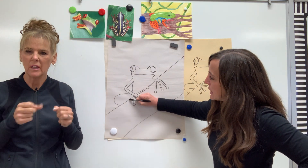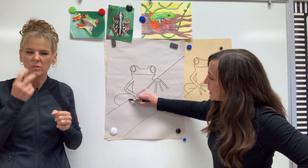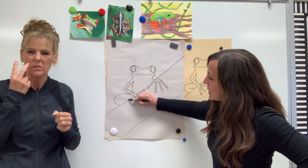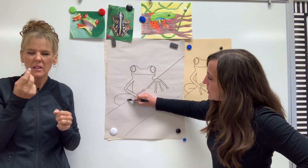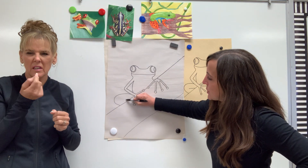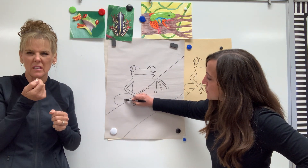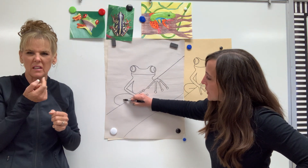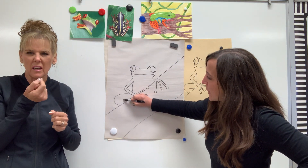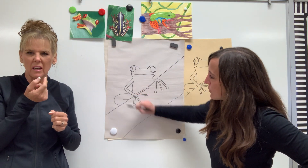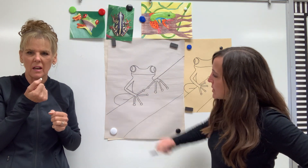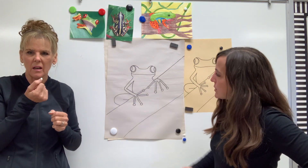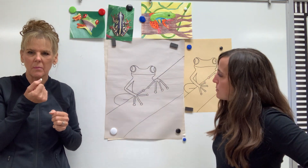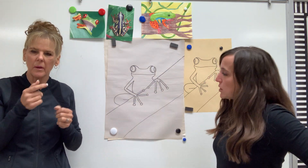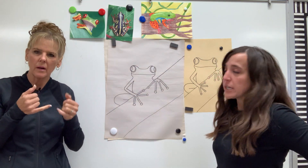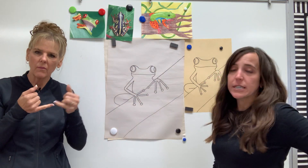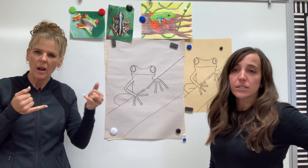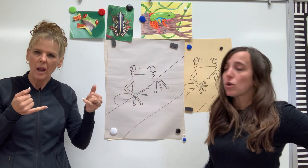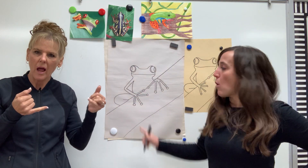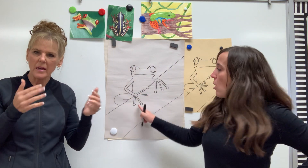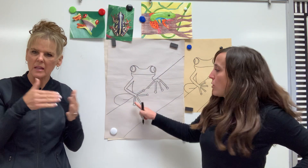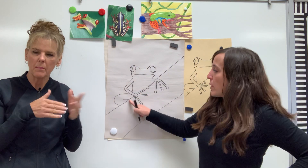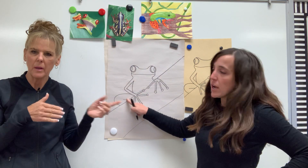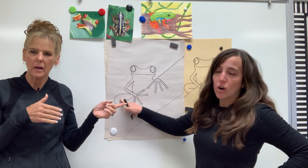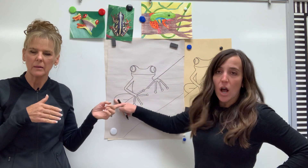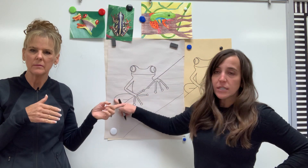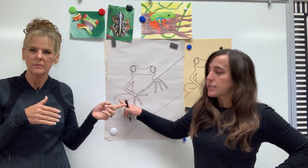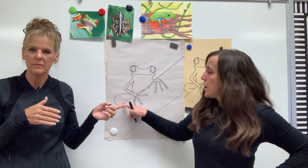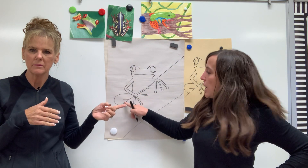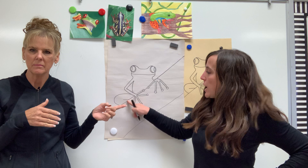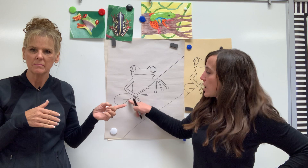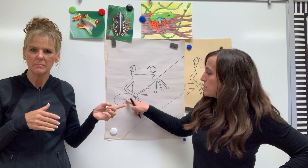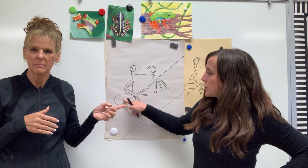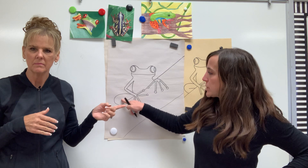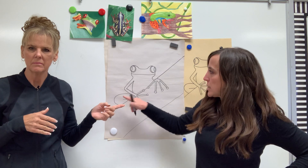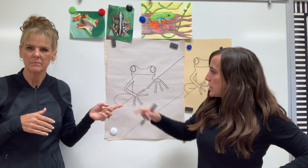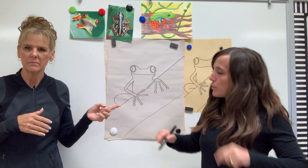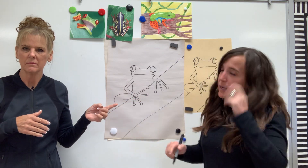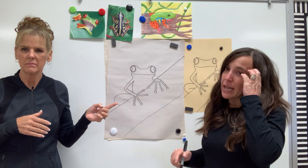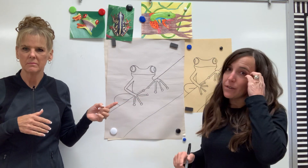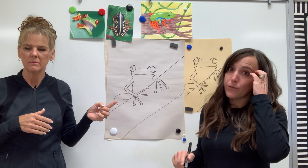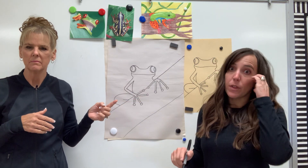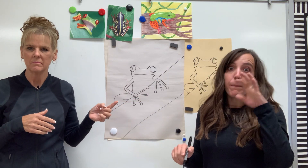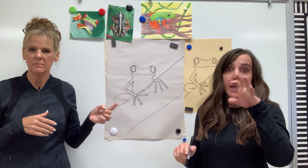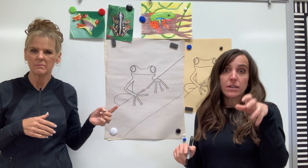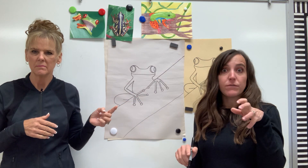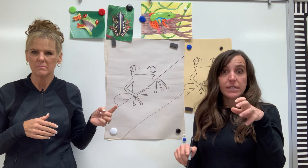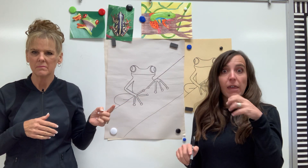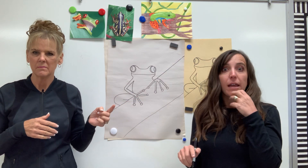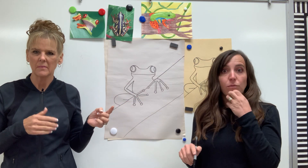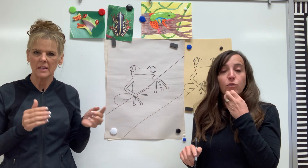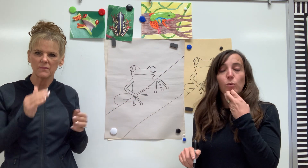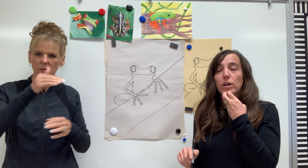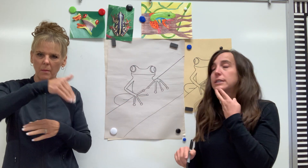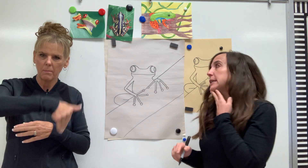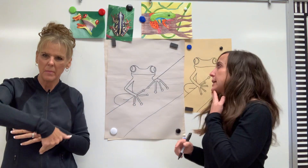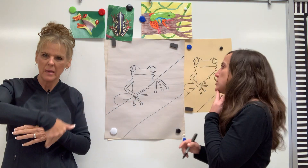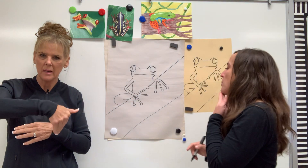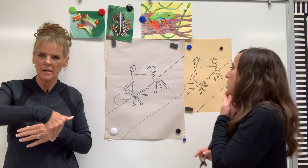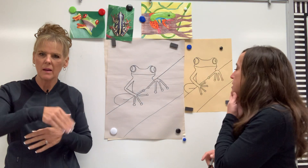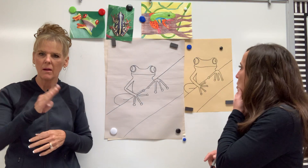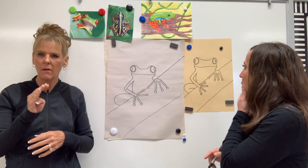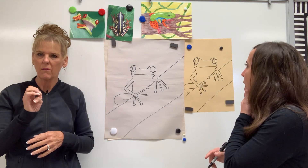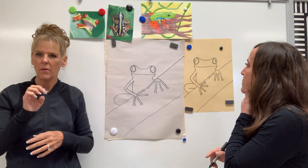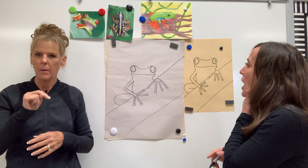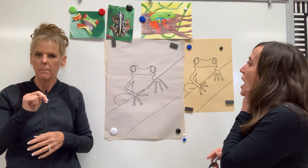a little straight line right down the middle. It doesn't go all the way across. It comes just a little bit in for the bend of his leg, for where his leg